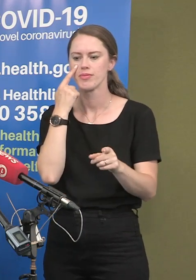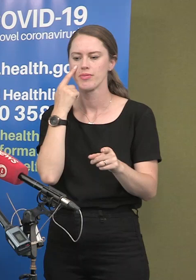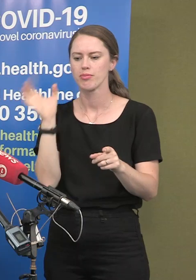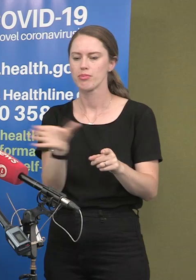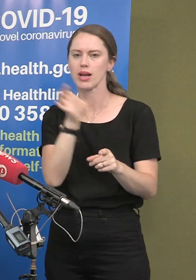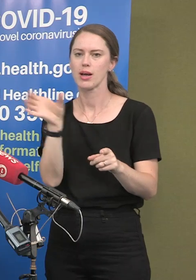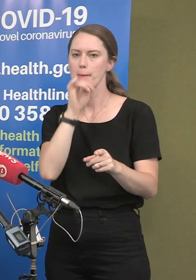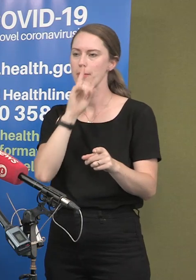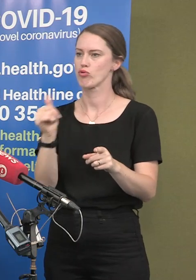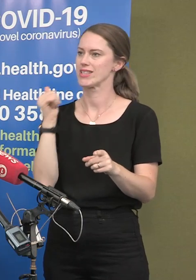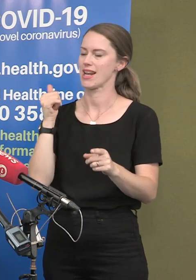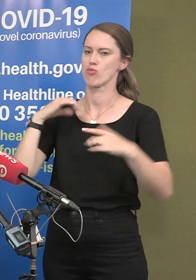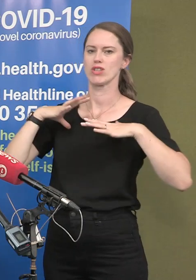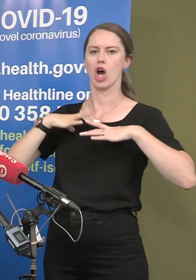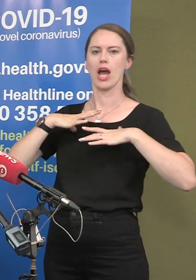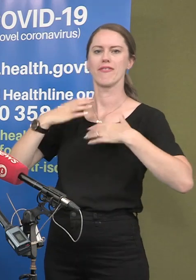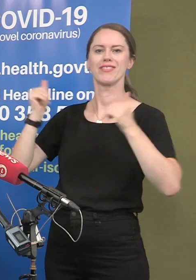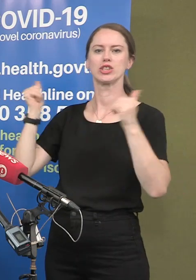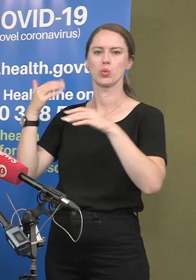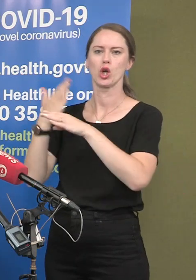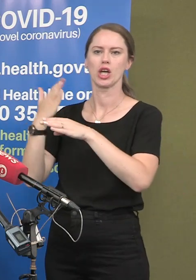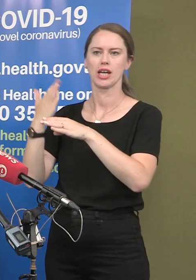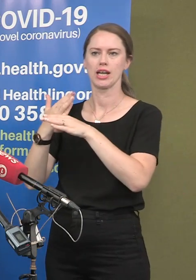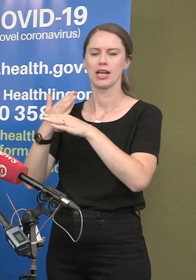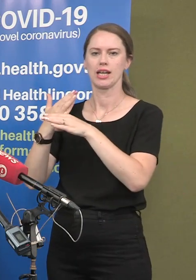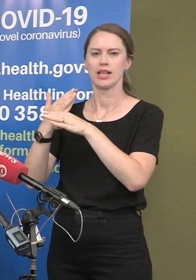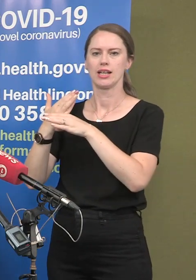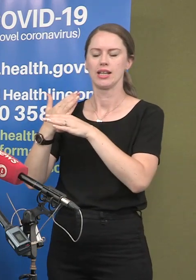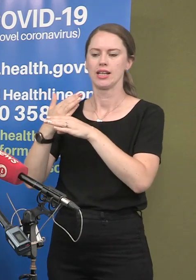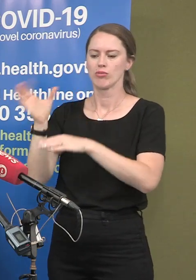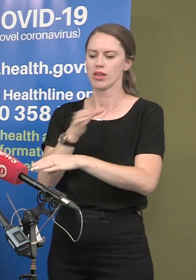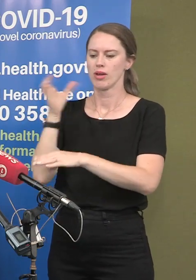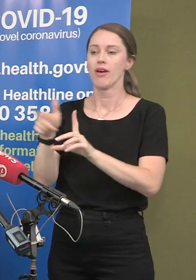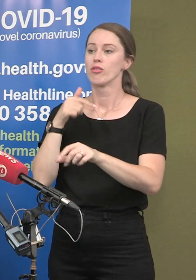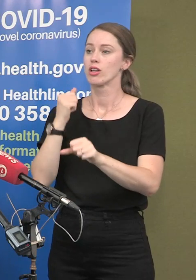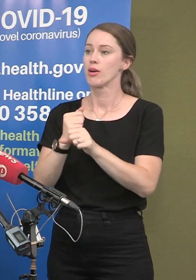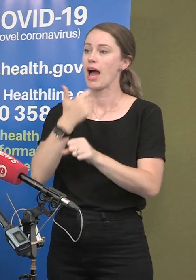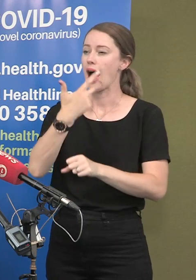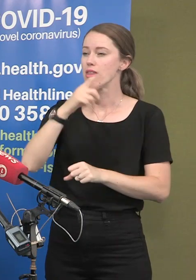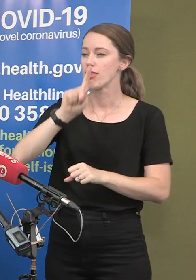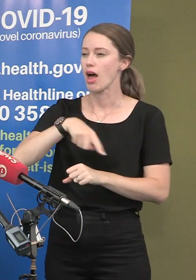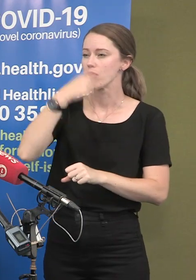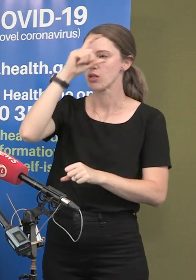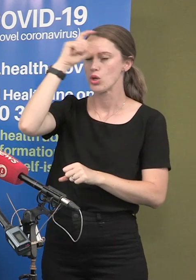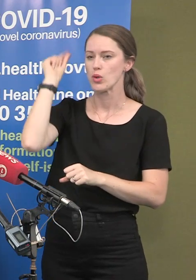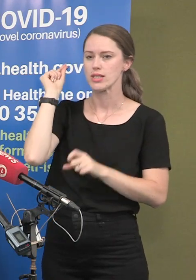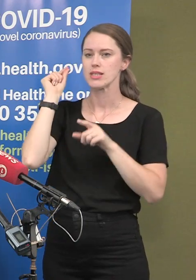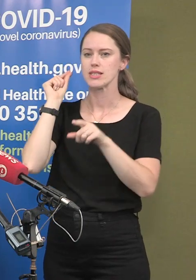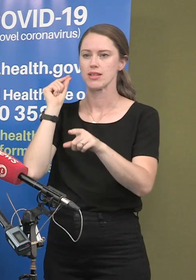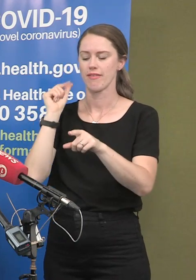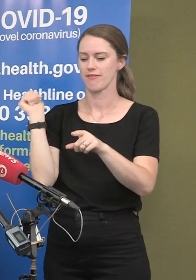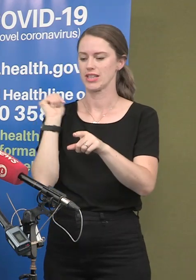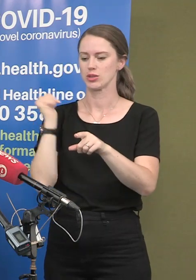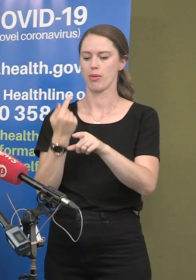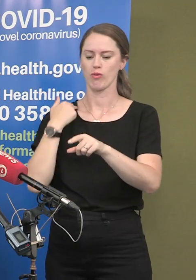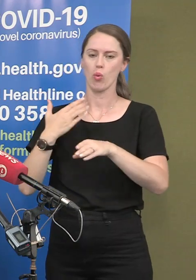who might have recently left the workforce, including through retirement. And by way of example, there are 8,000 nurses who have had a